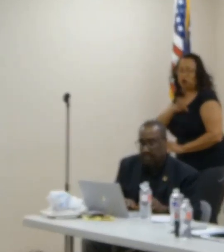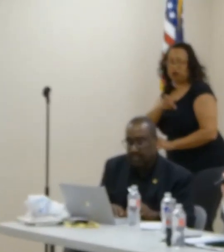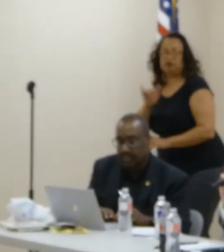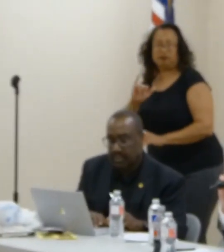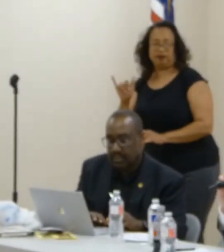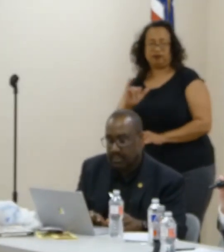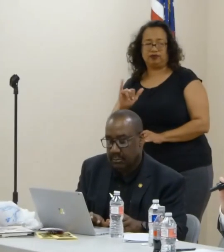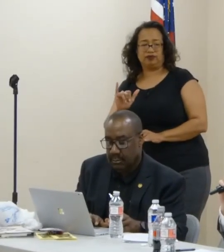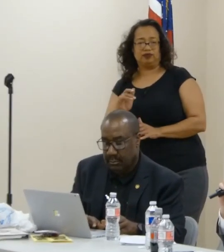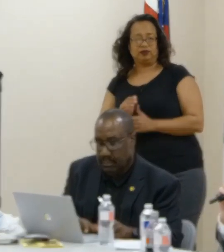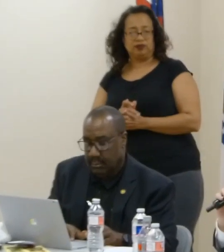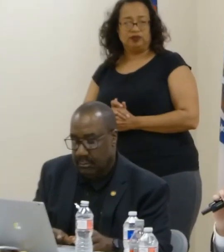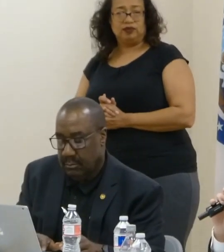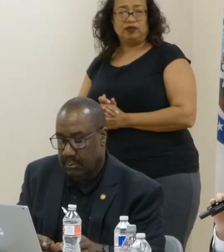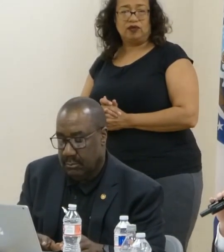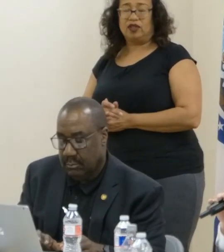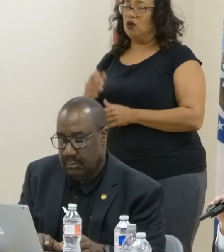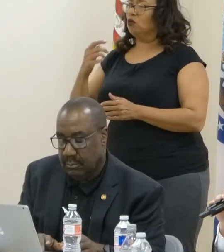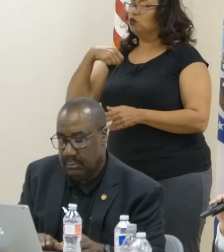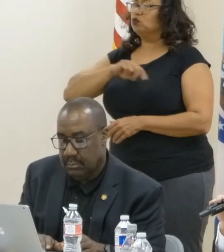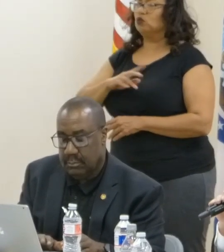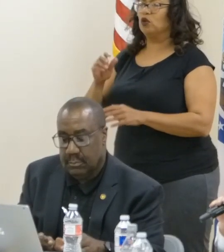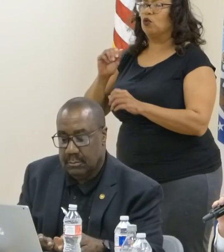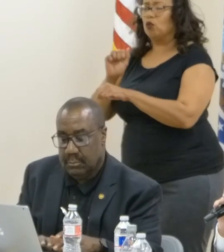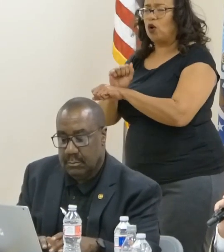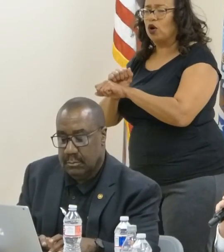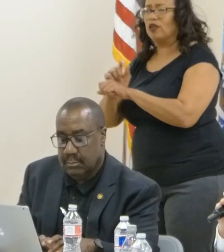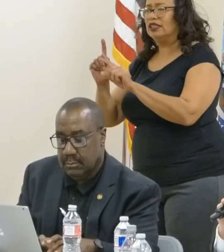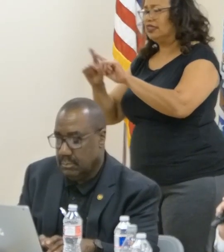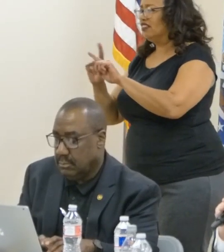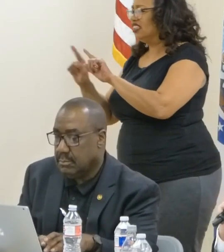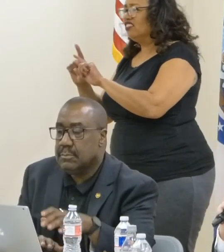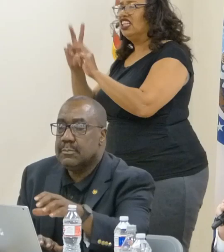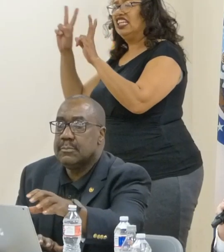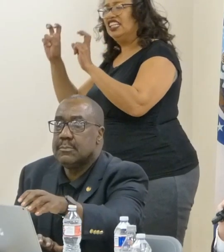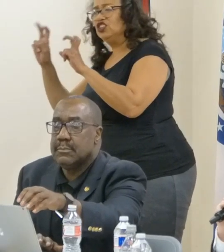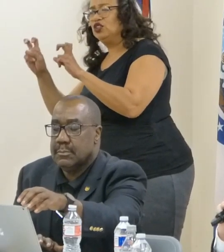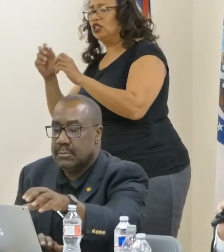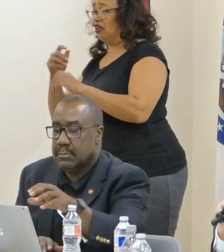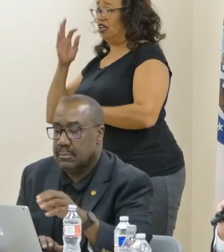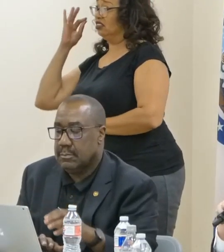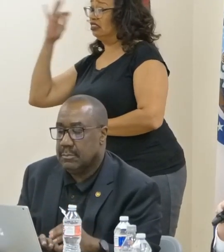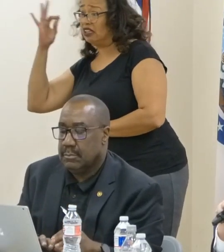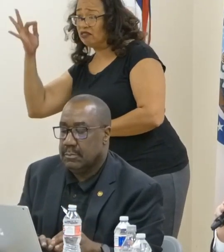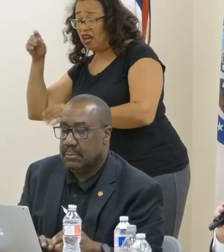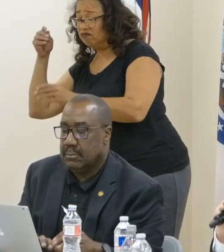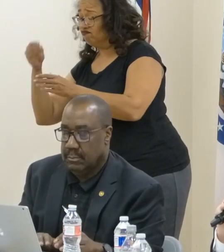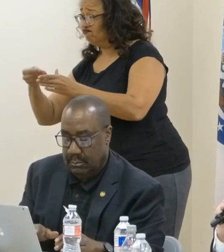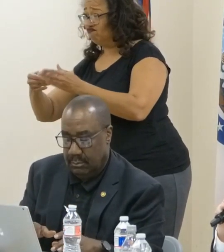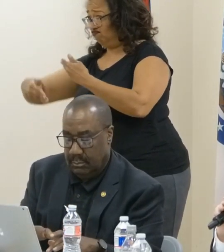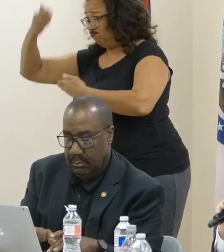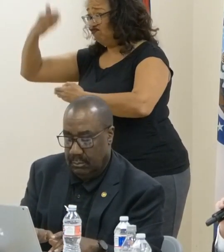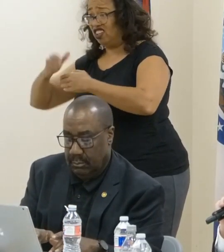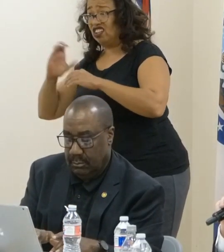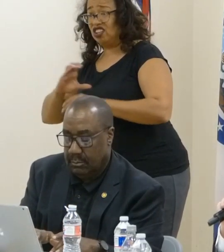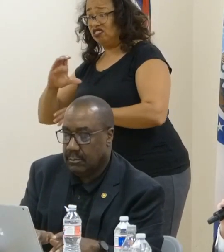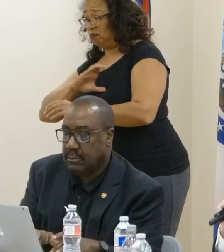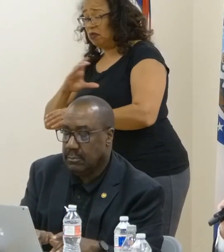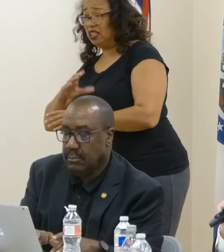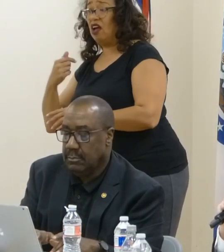Fraker on the issues that affect the department. I testify in front of committees and do that type of thing. I am also a very